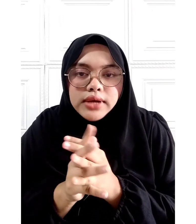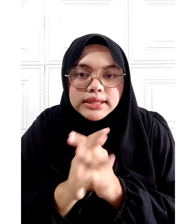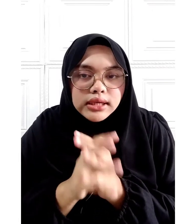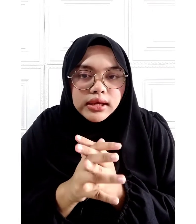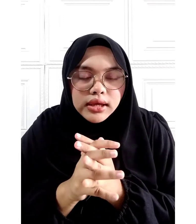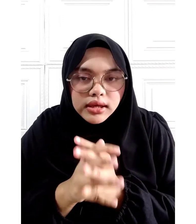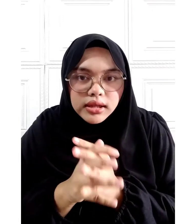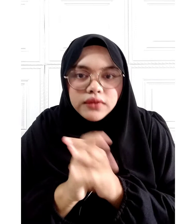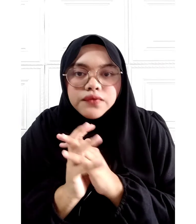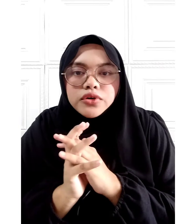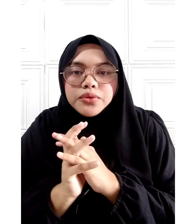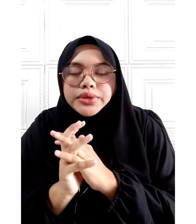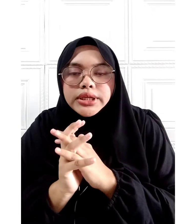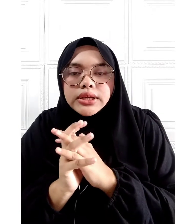as L from the